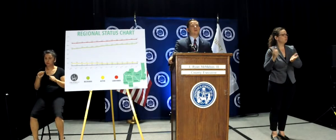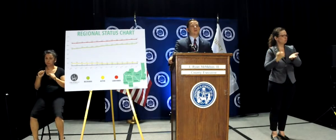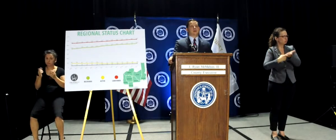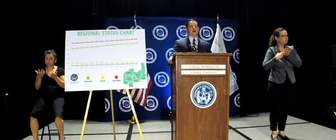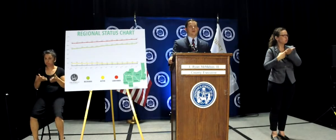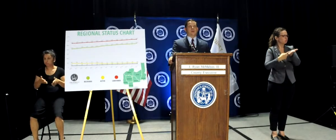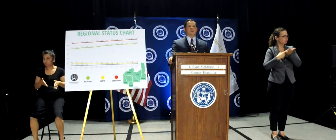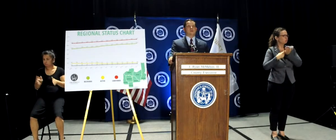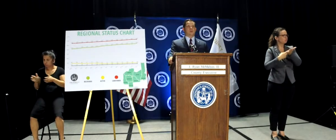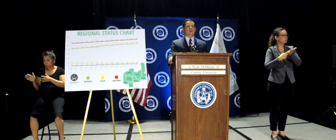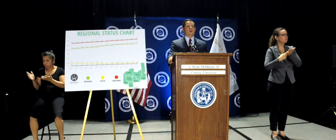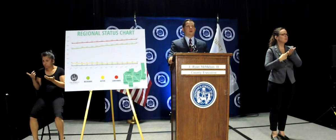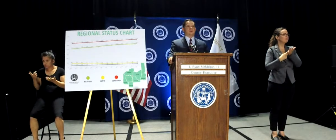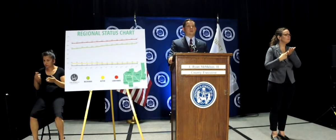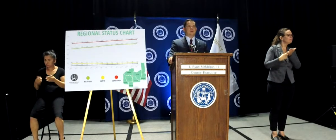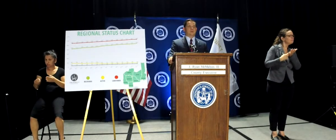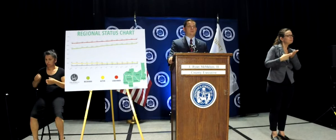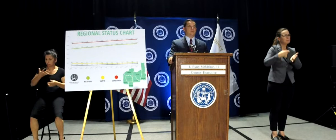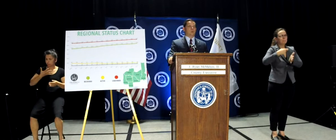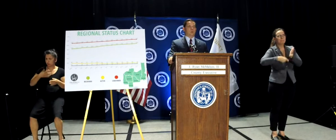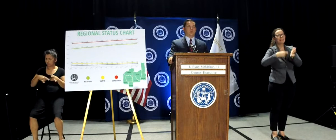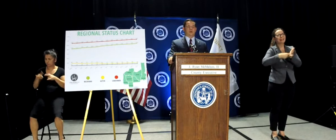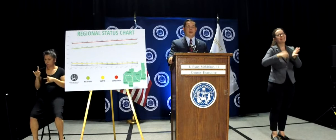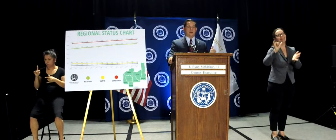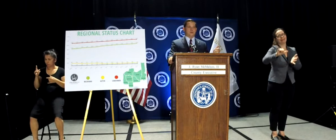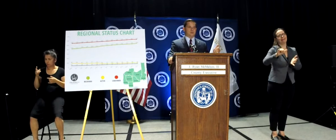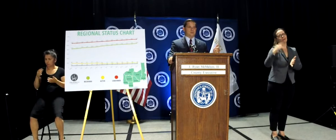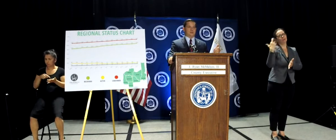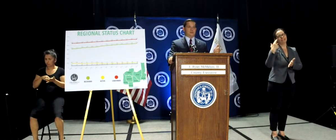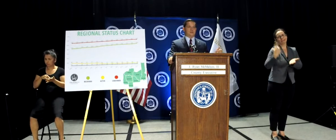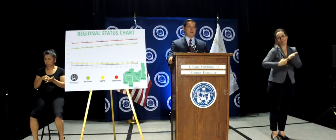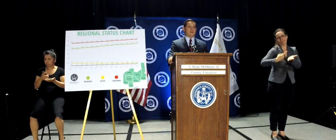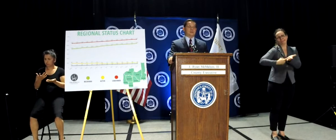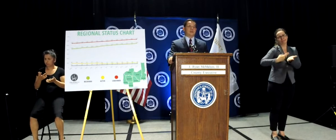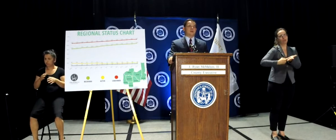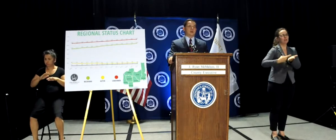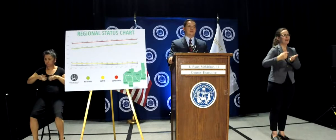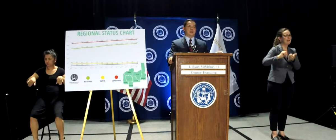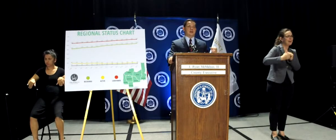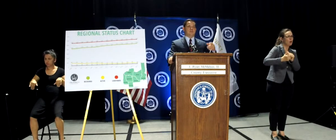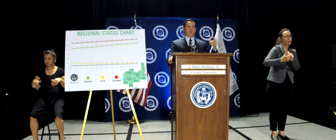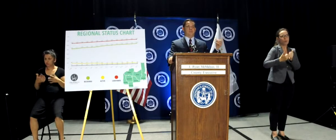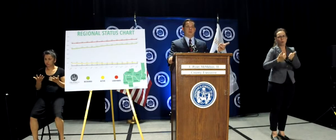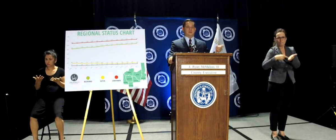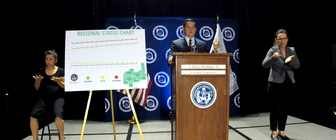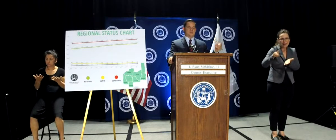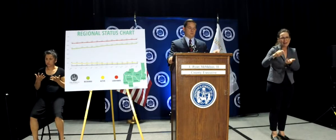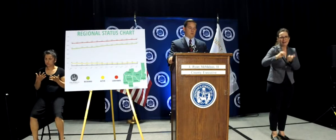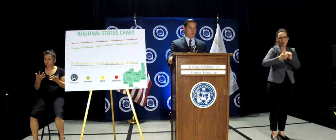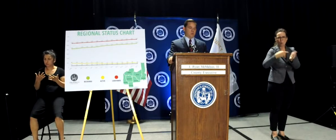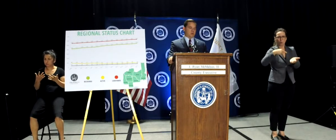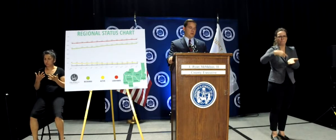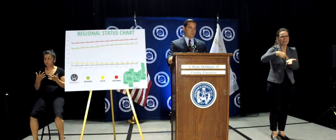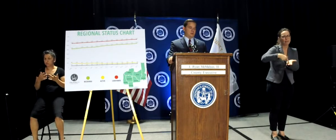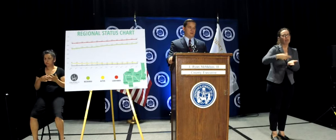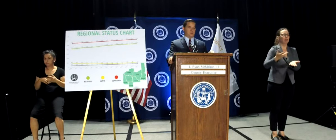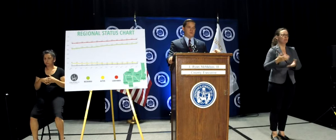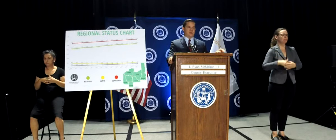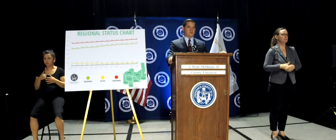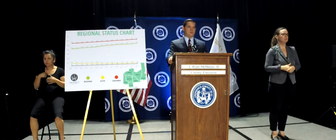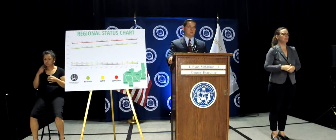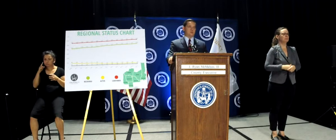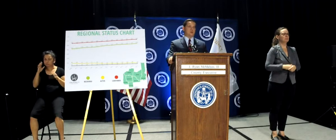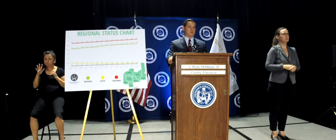to counties or colleges to get the tests. It's not a billing system, but we're looking at making